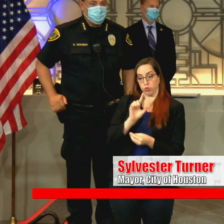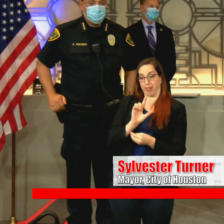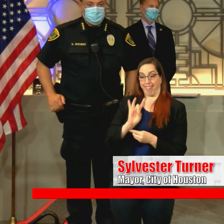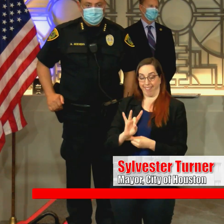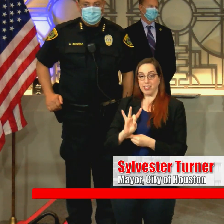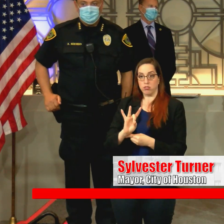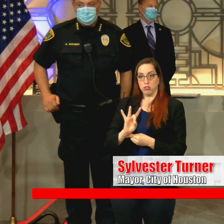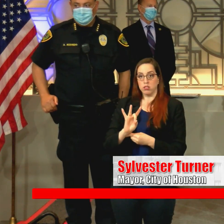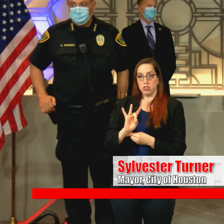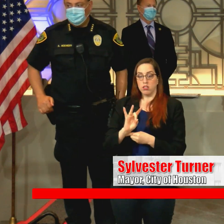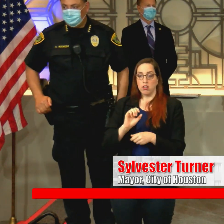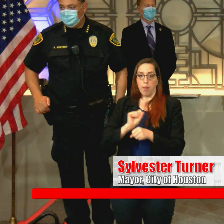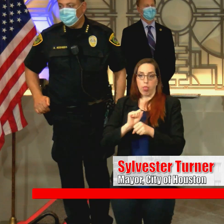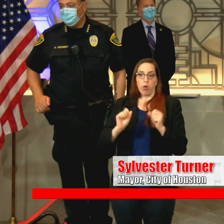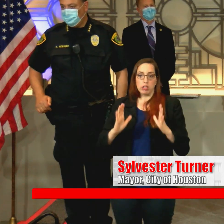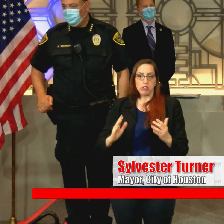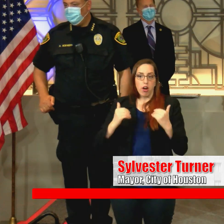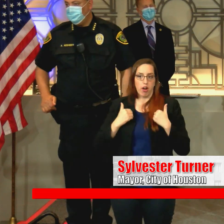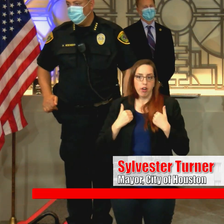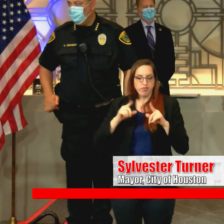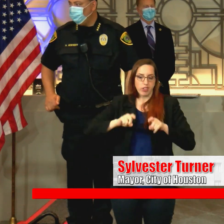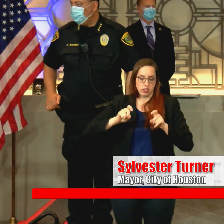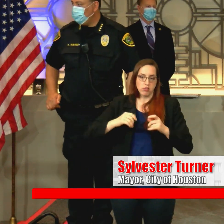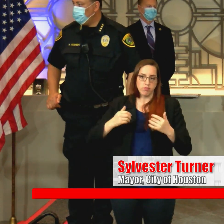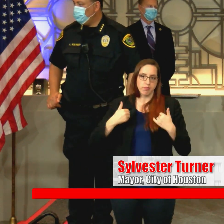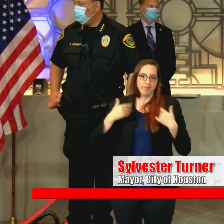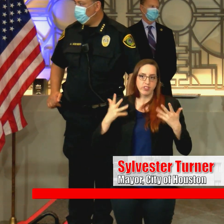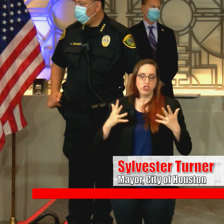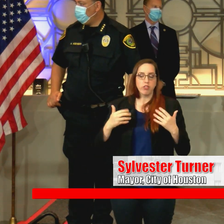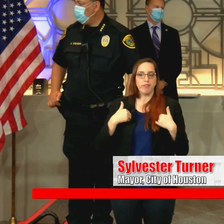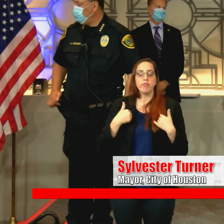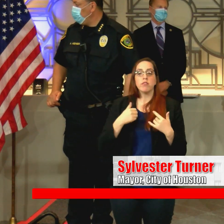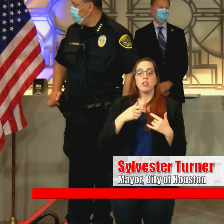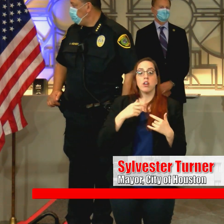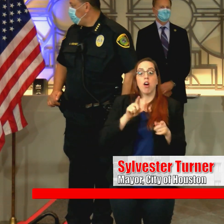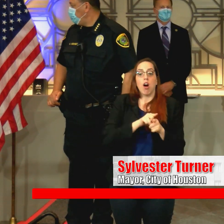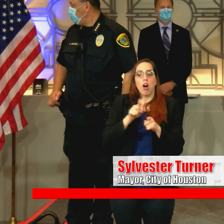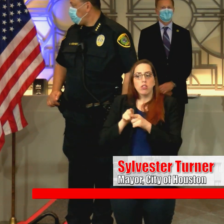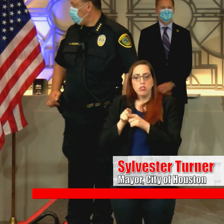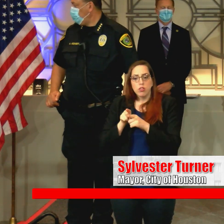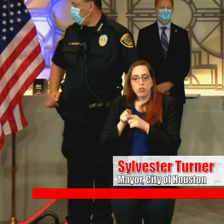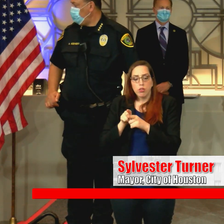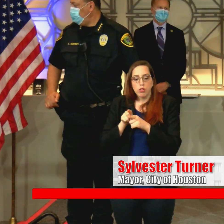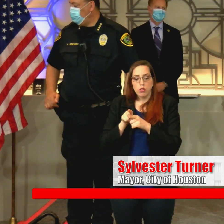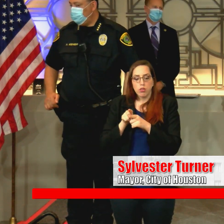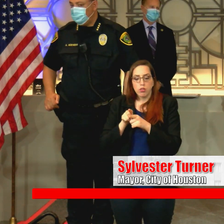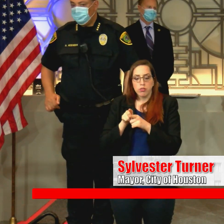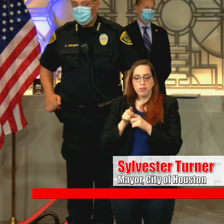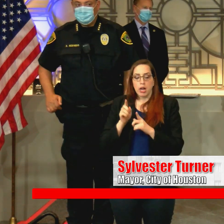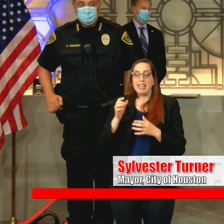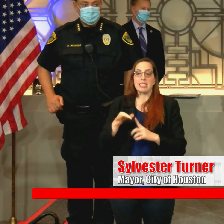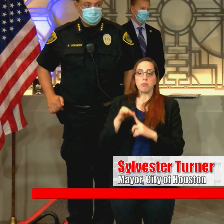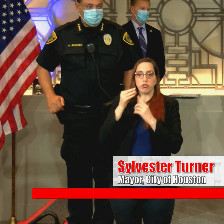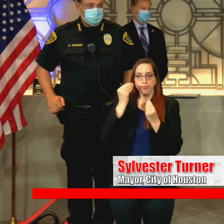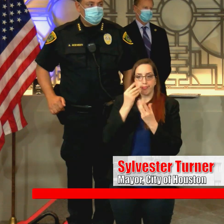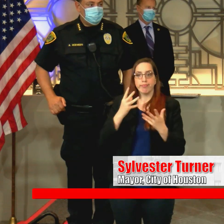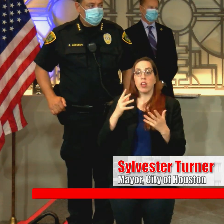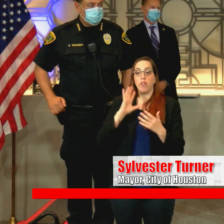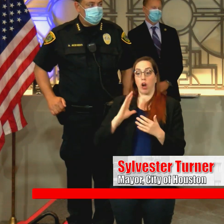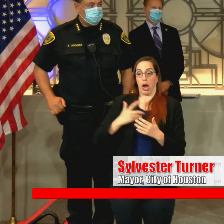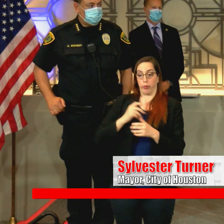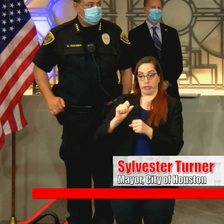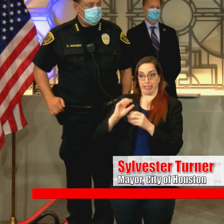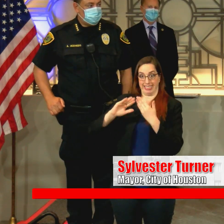municipal employees who have tested positively. And again, I want to also give a very special acknowledgement to all of our